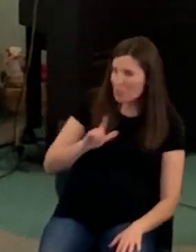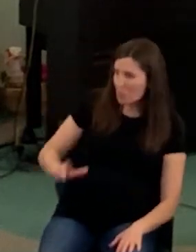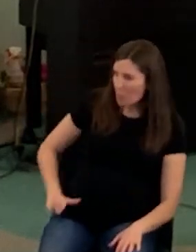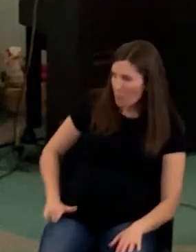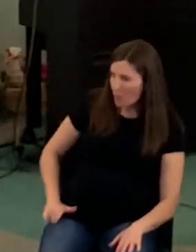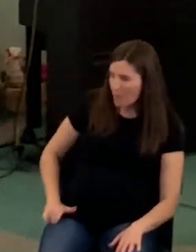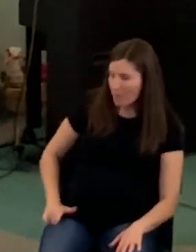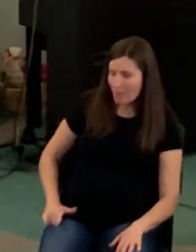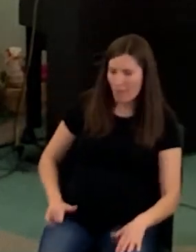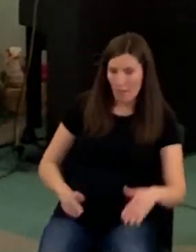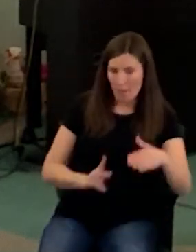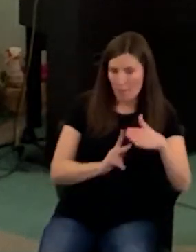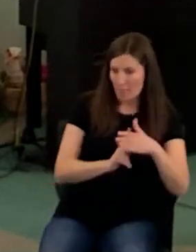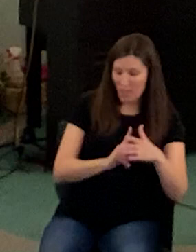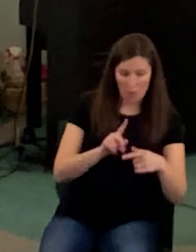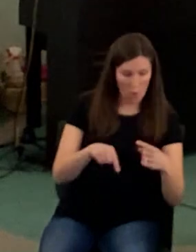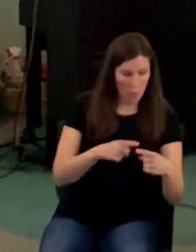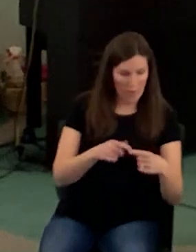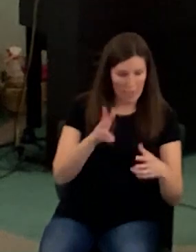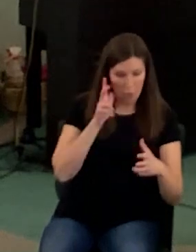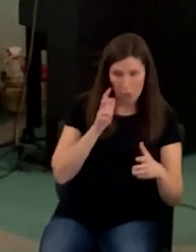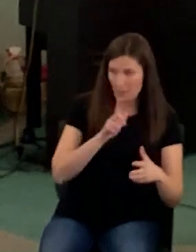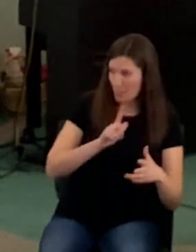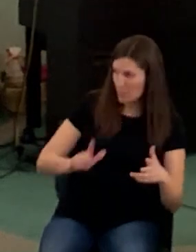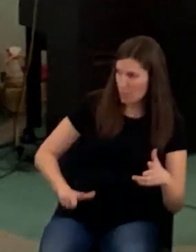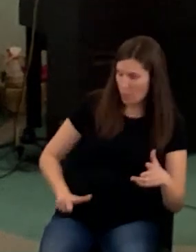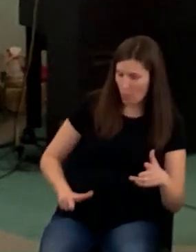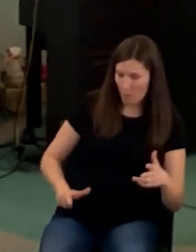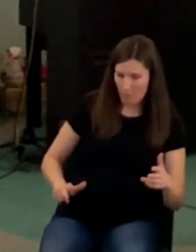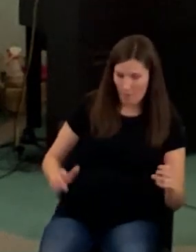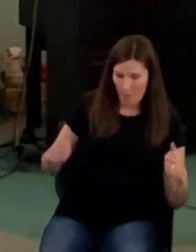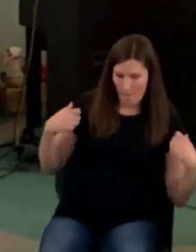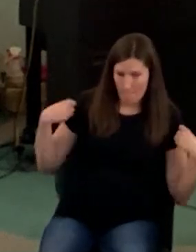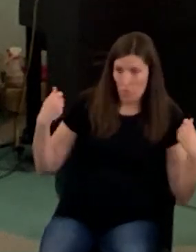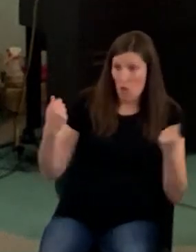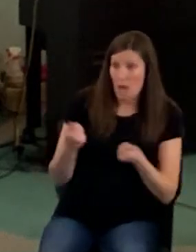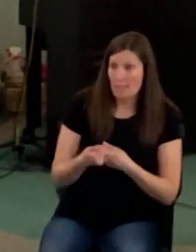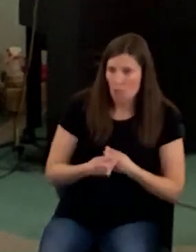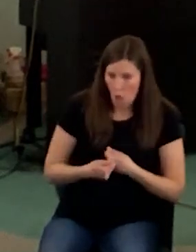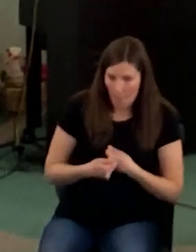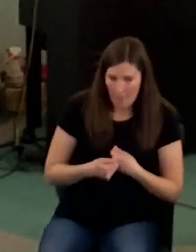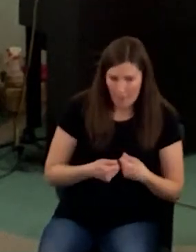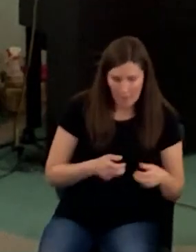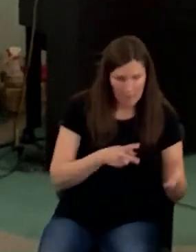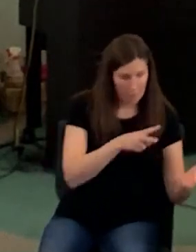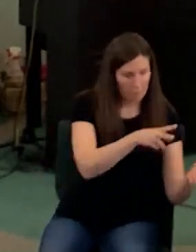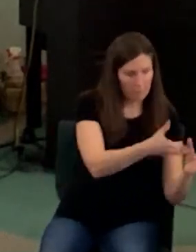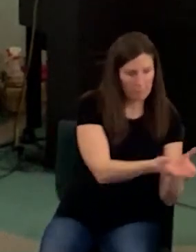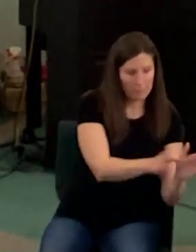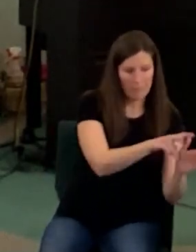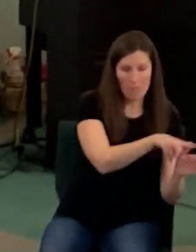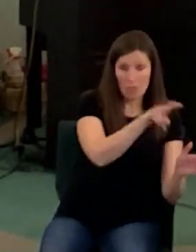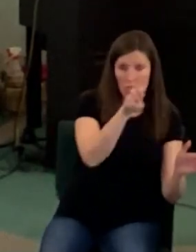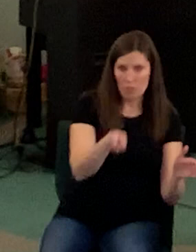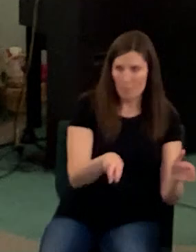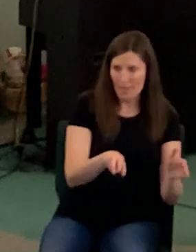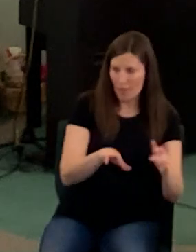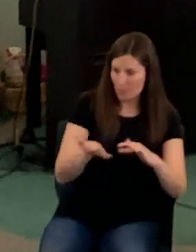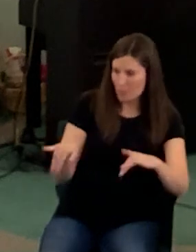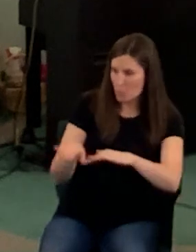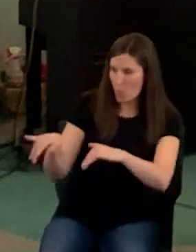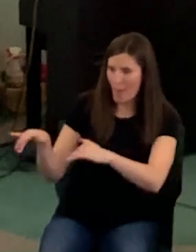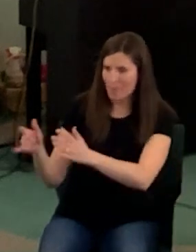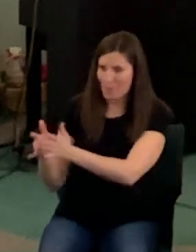Simon Peter heard that it was the Lord, so he put on his outer garment, for he'd stripped for work, and he threw himself into the